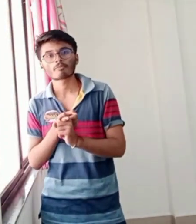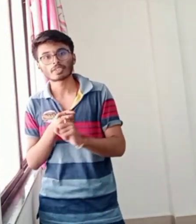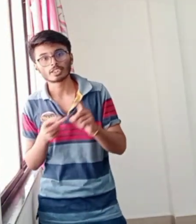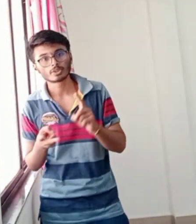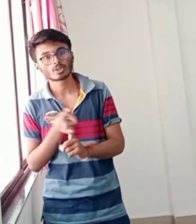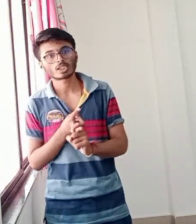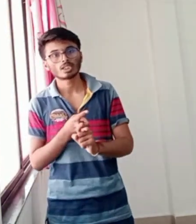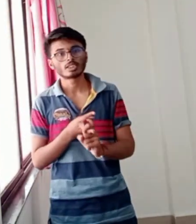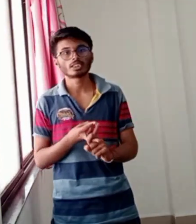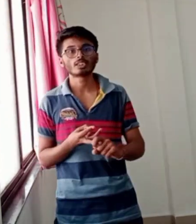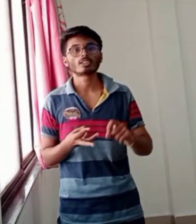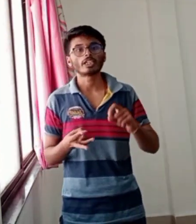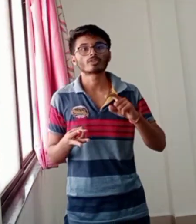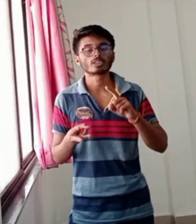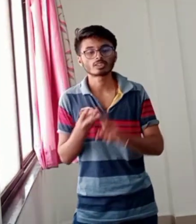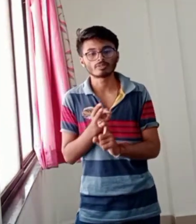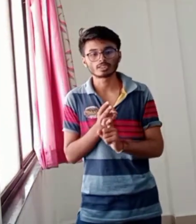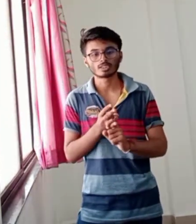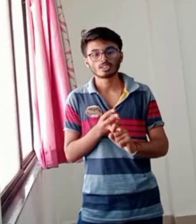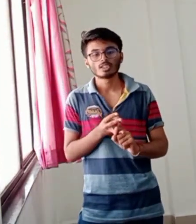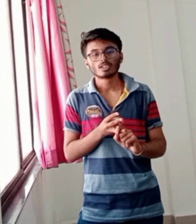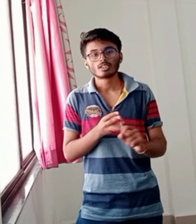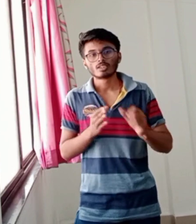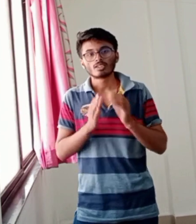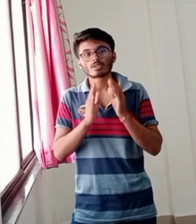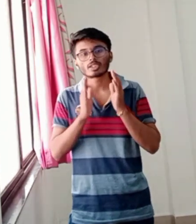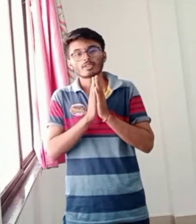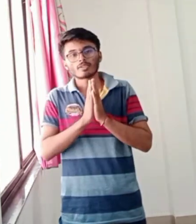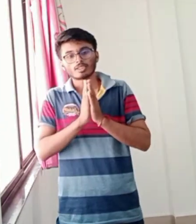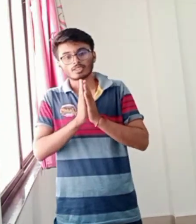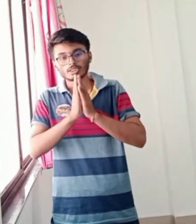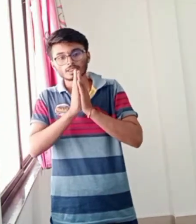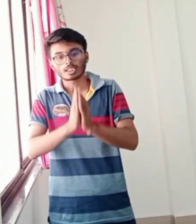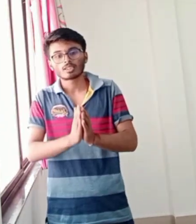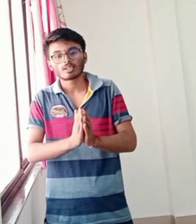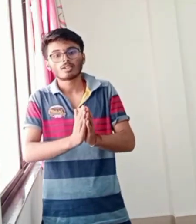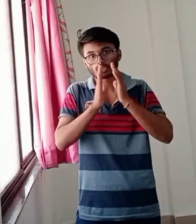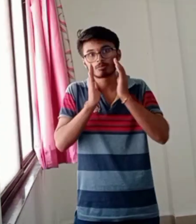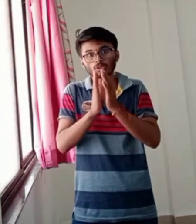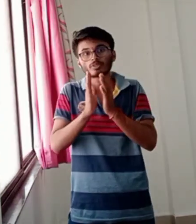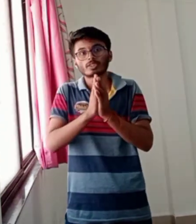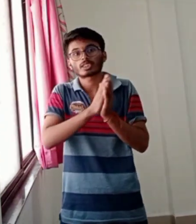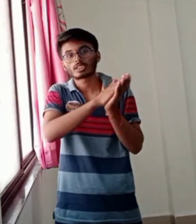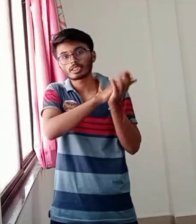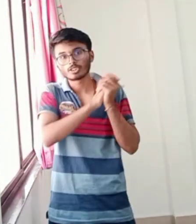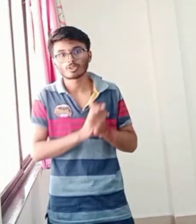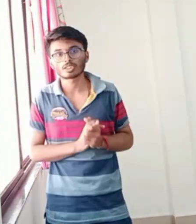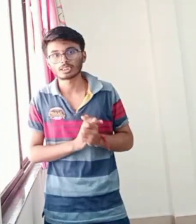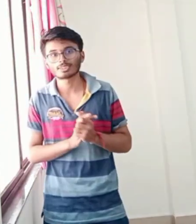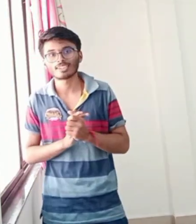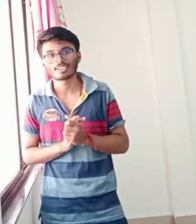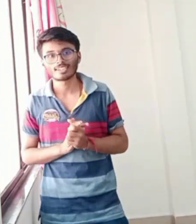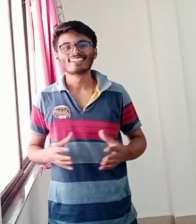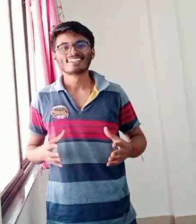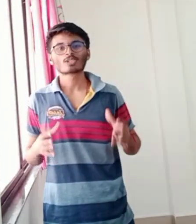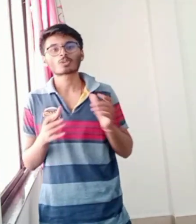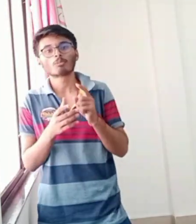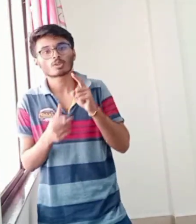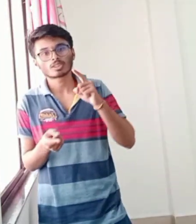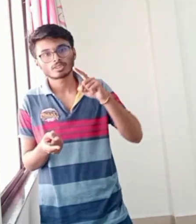then sugar, then nitrogen base. Okay, so these are the components which are contained in nucleotides. So component of